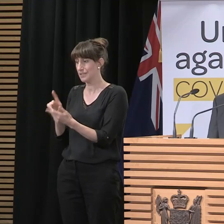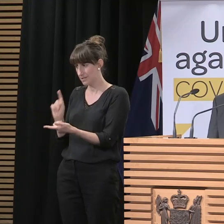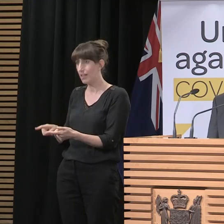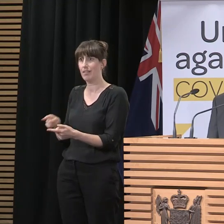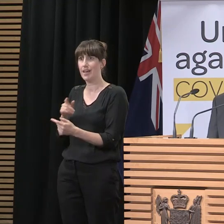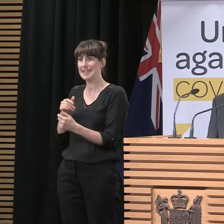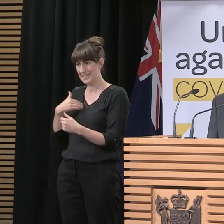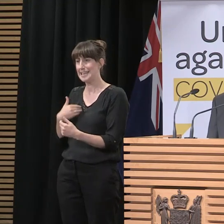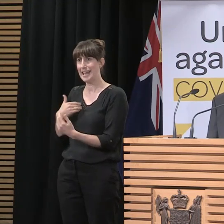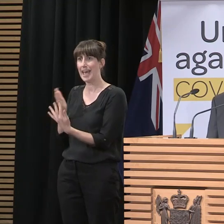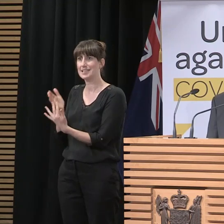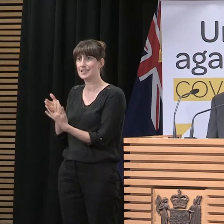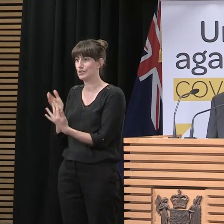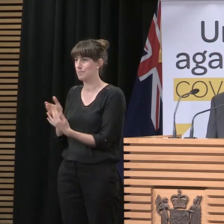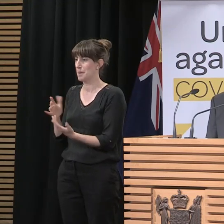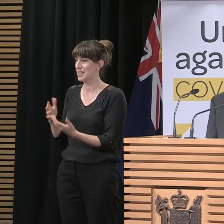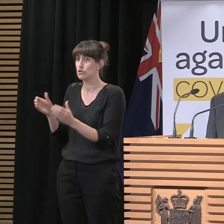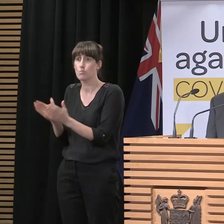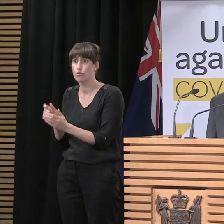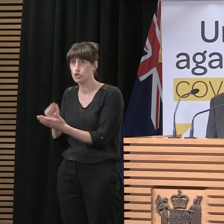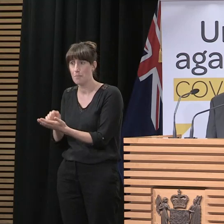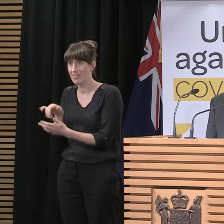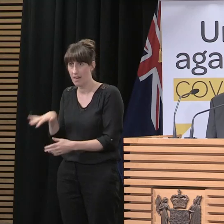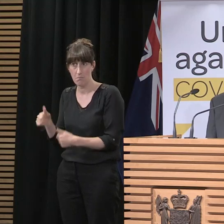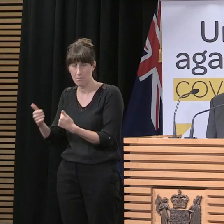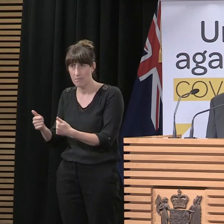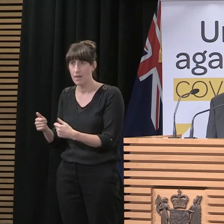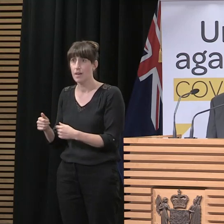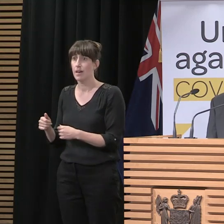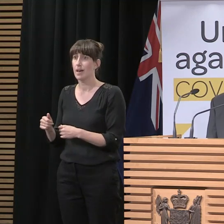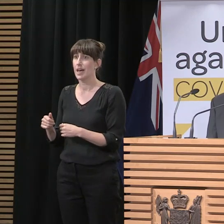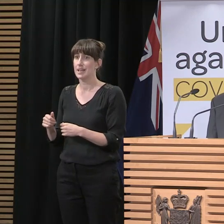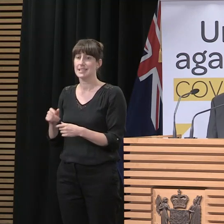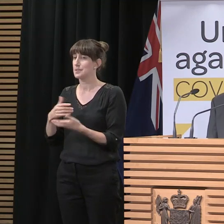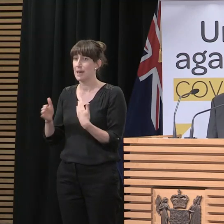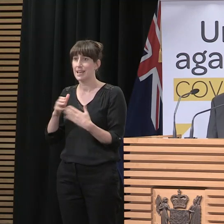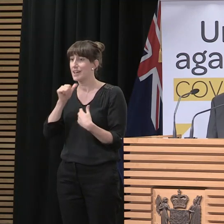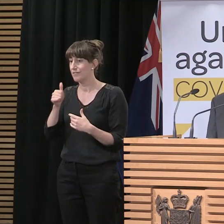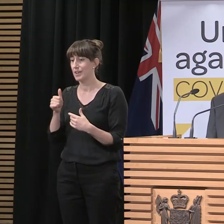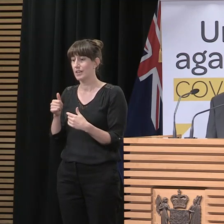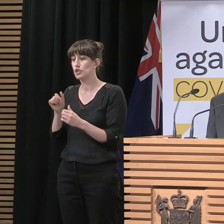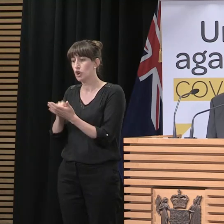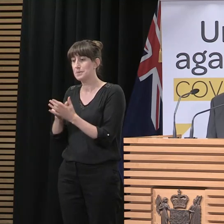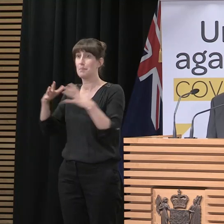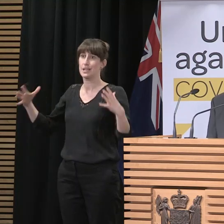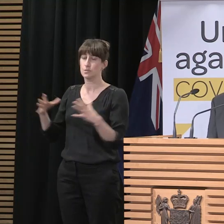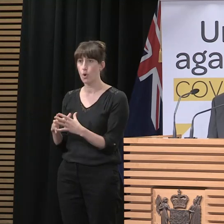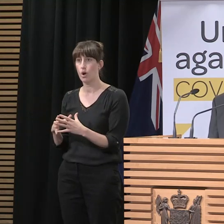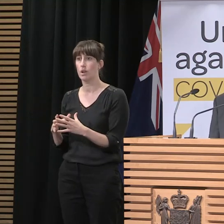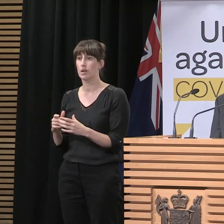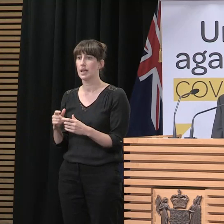and whether that's through a small supplier or a large supplier is not the key test. It's how do we make that available. So we're working through that now. One last